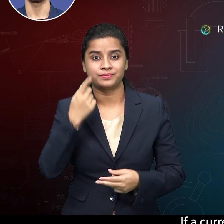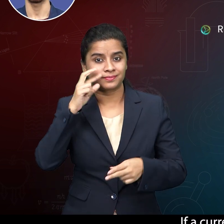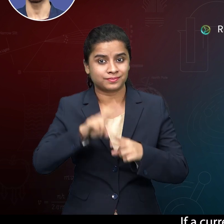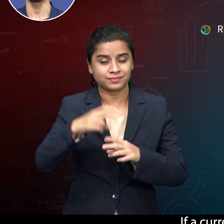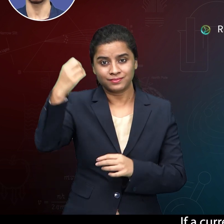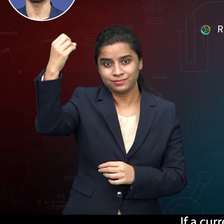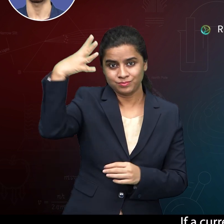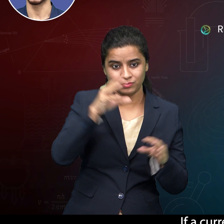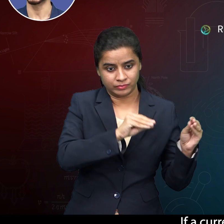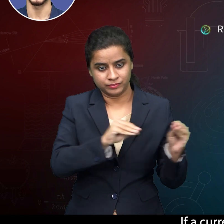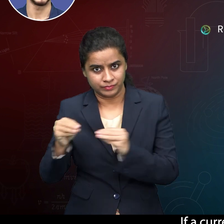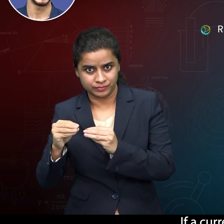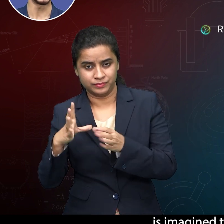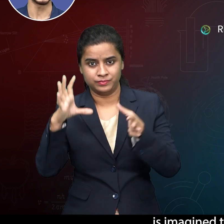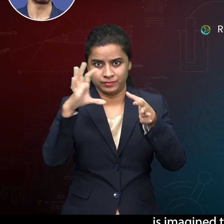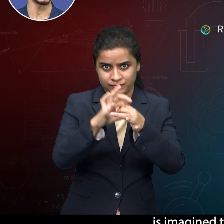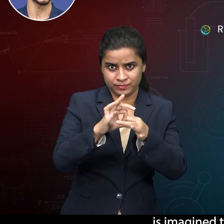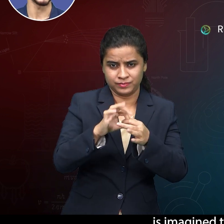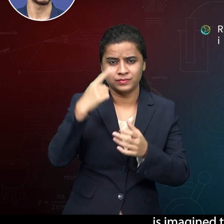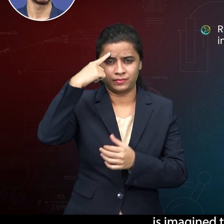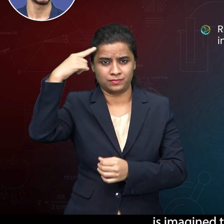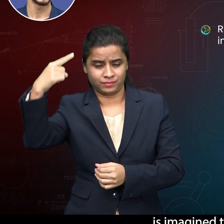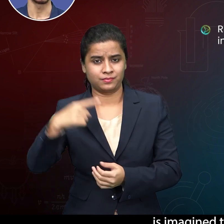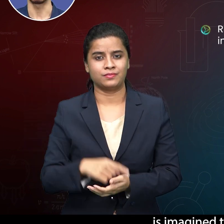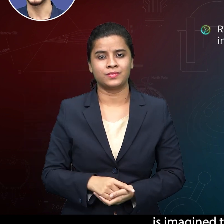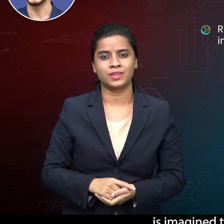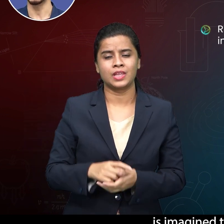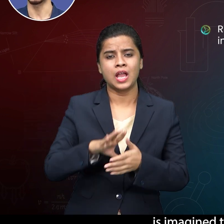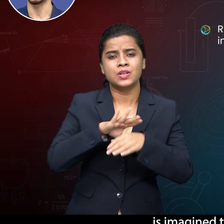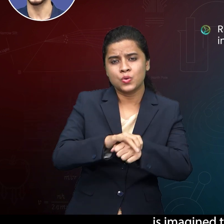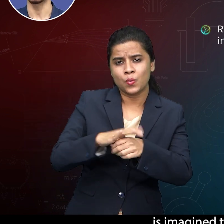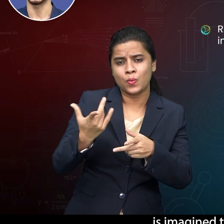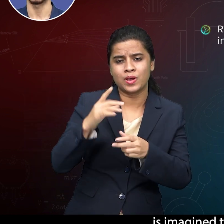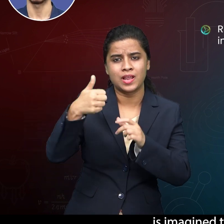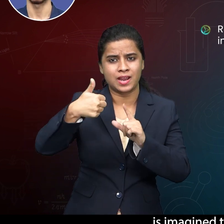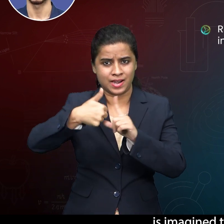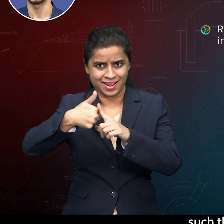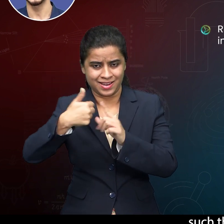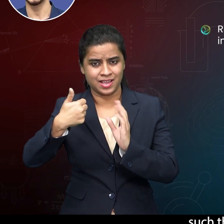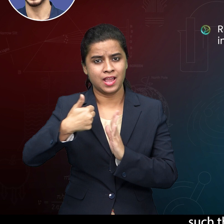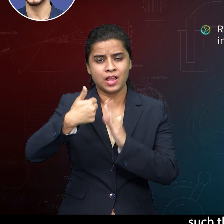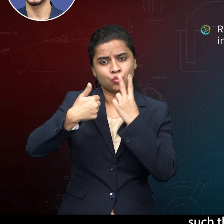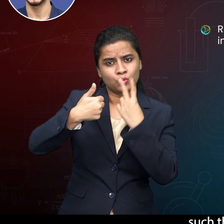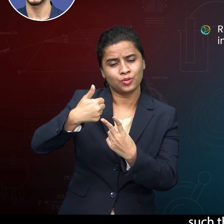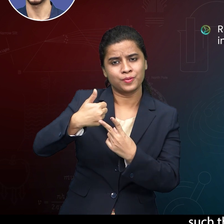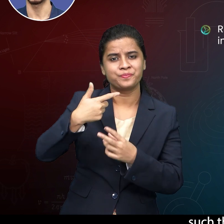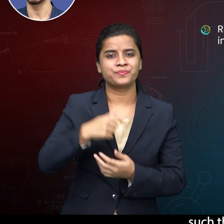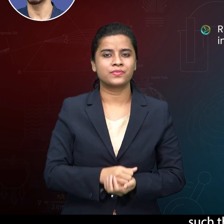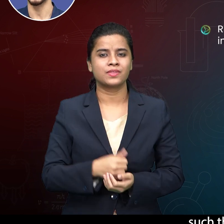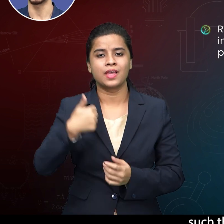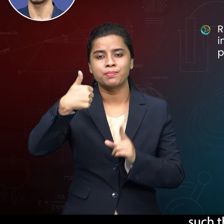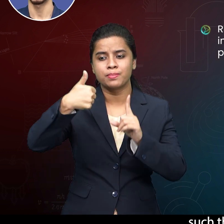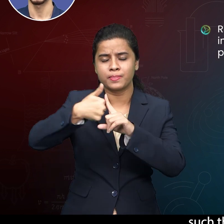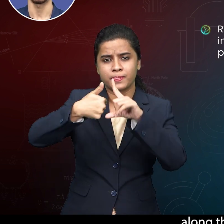If a current carrying conductor is imagined to be held in your right hand such that the